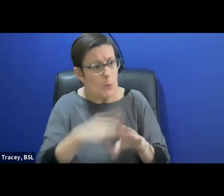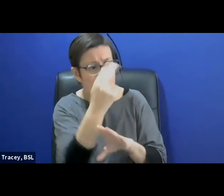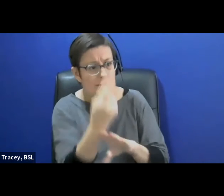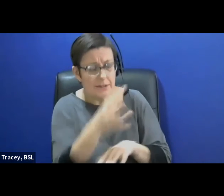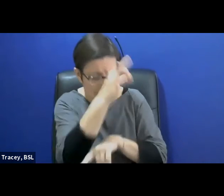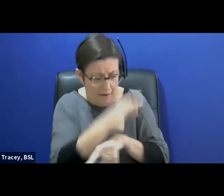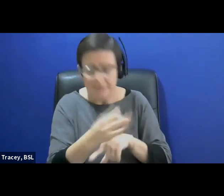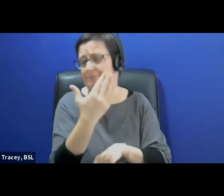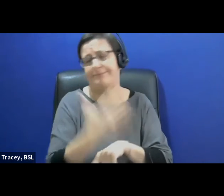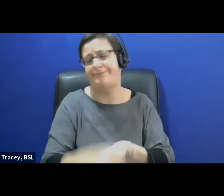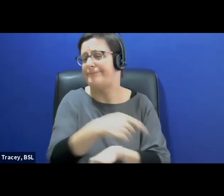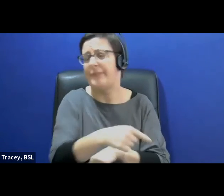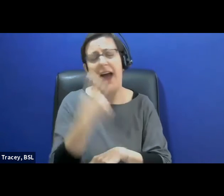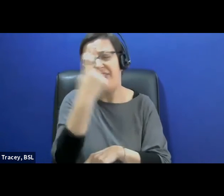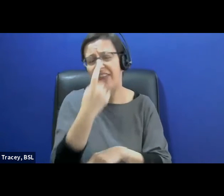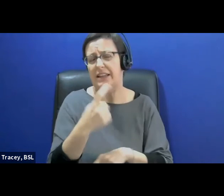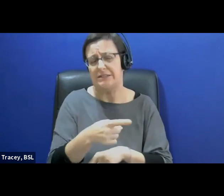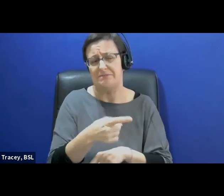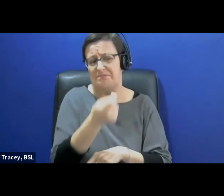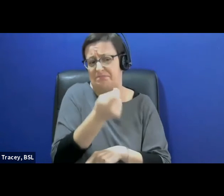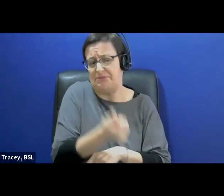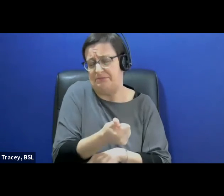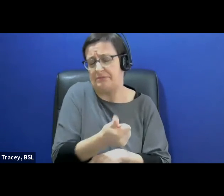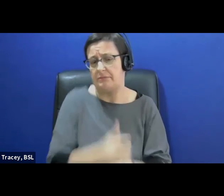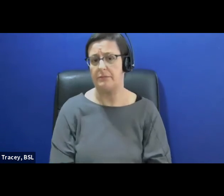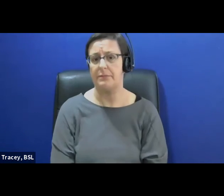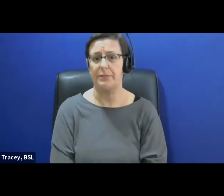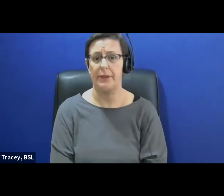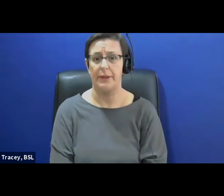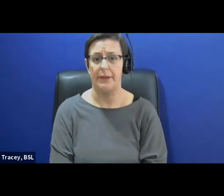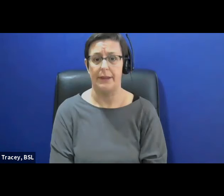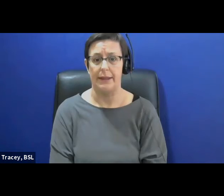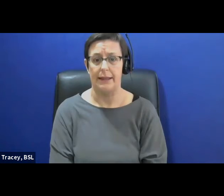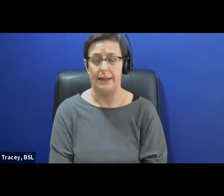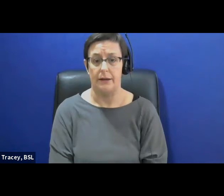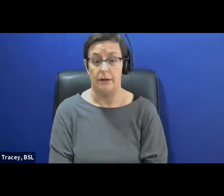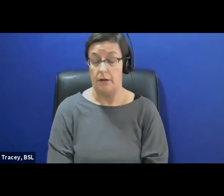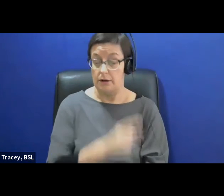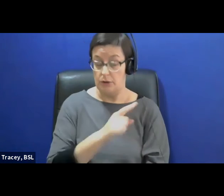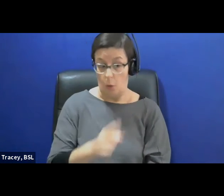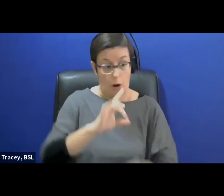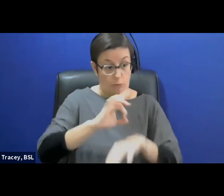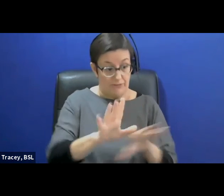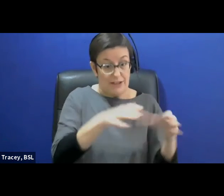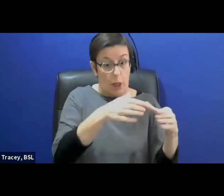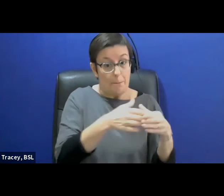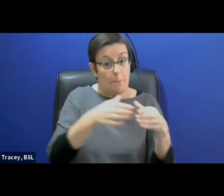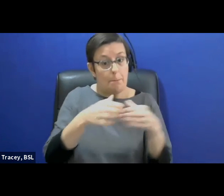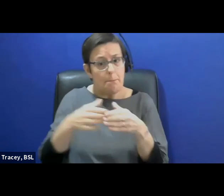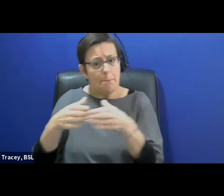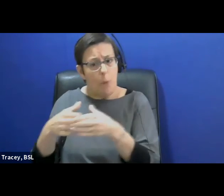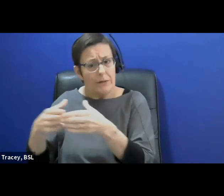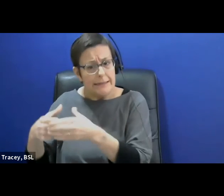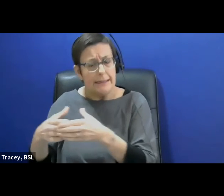of staff. And when you also look at, because all the professional bodies now have this